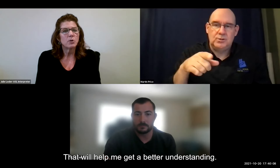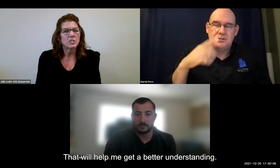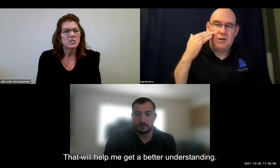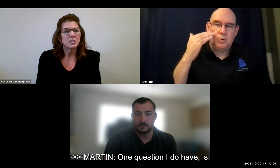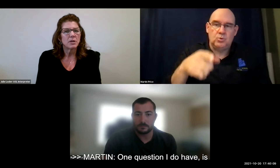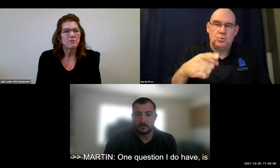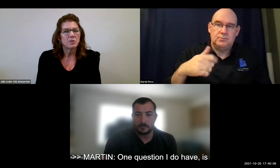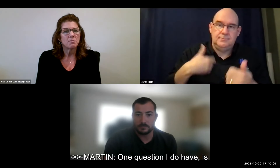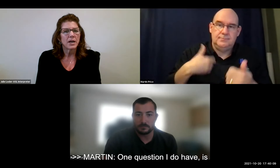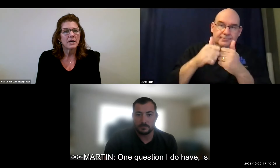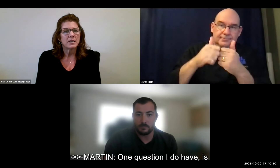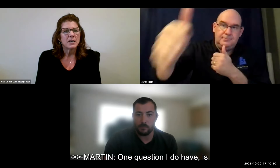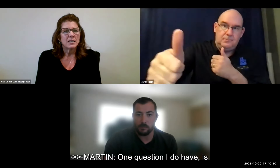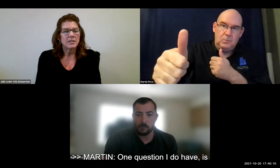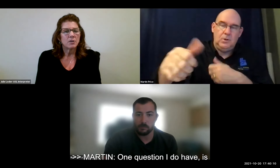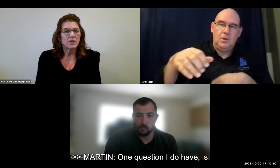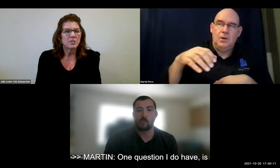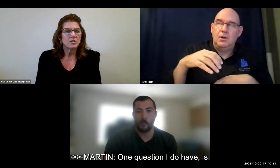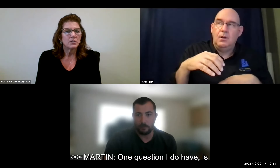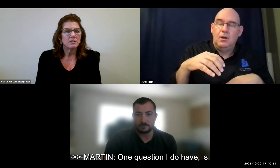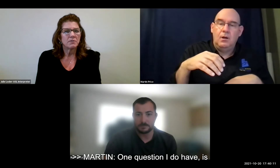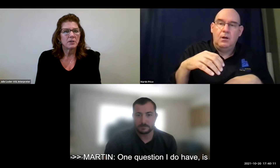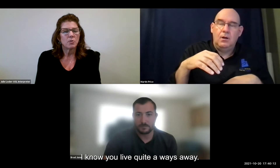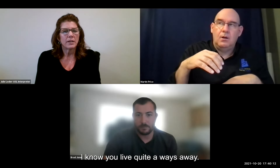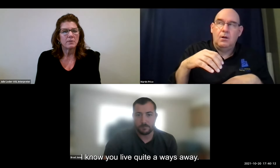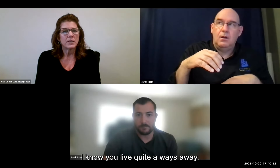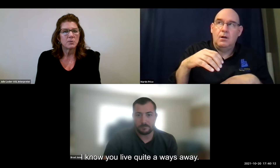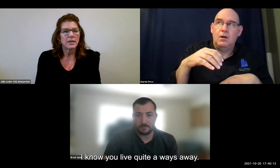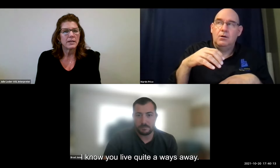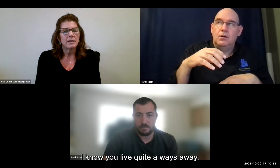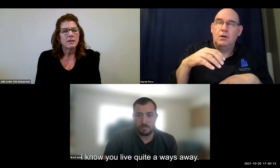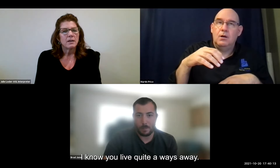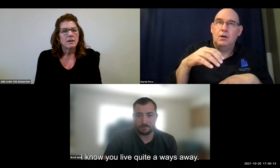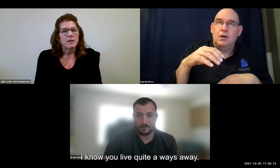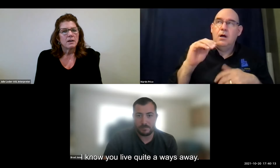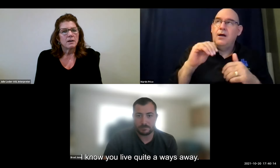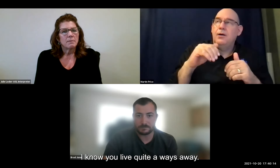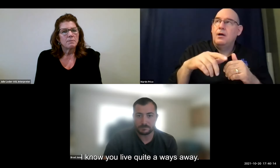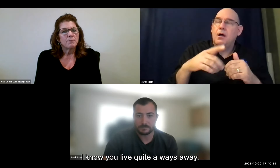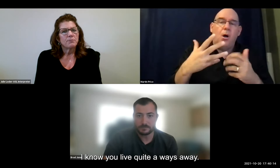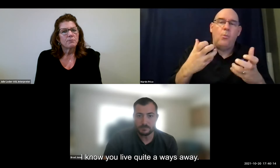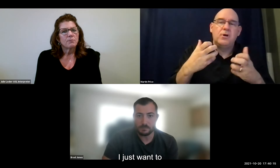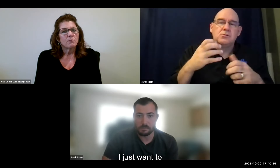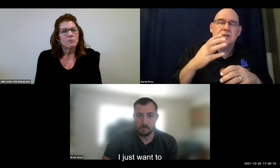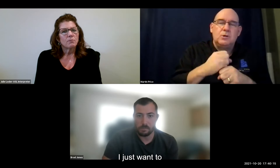fabulous. One question I do have for you, Brad, is I know that you live quite a ways away.